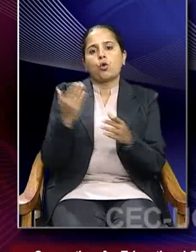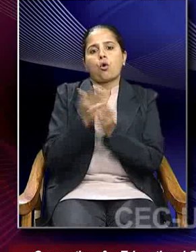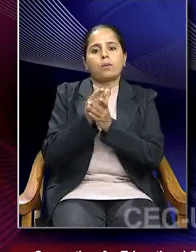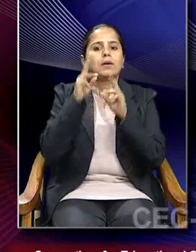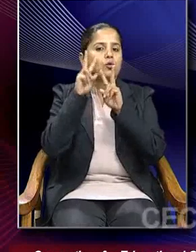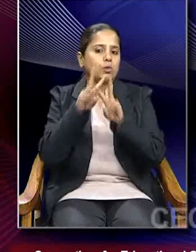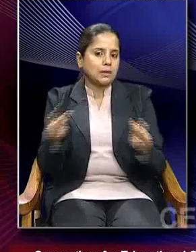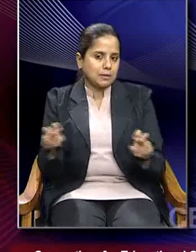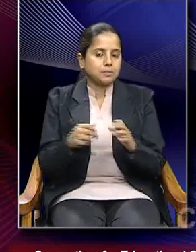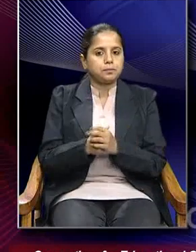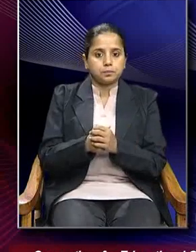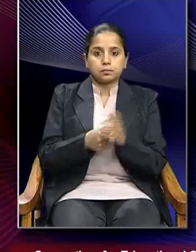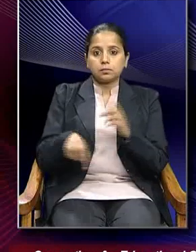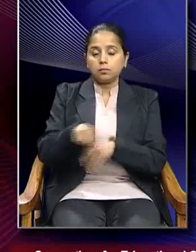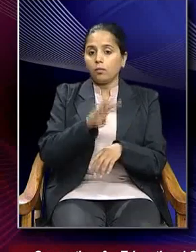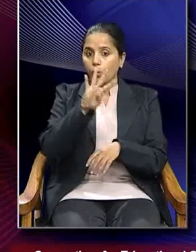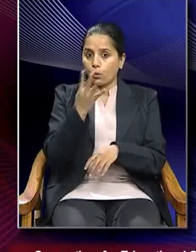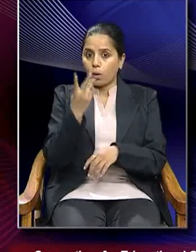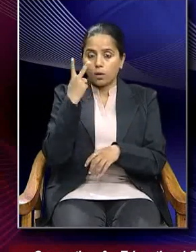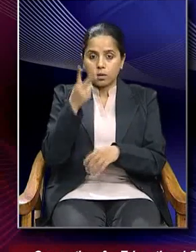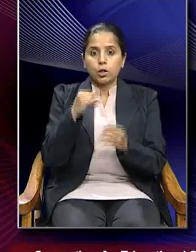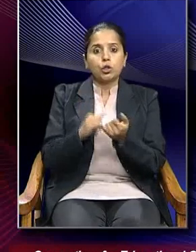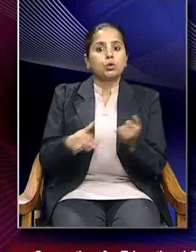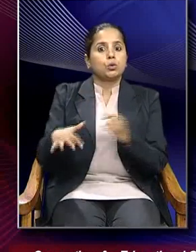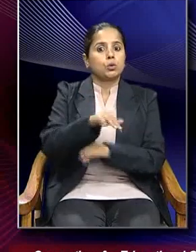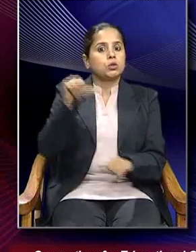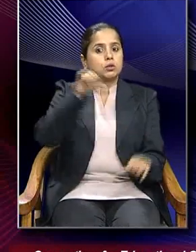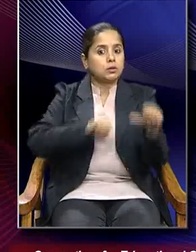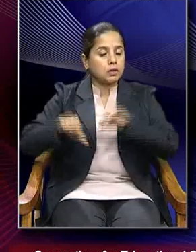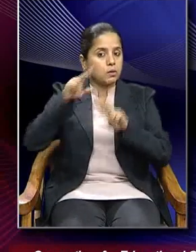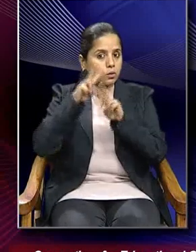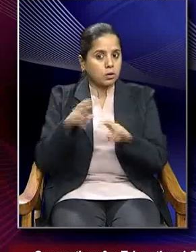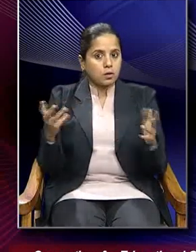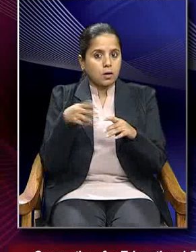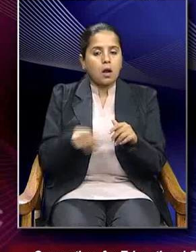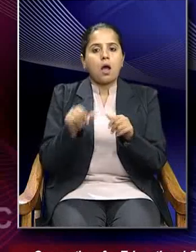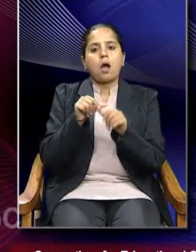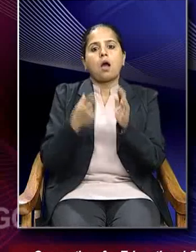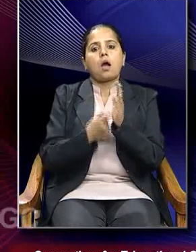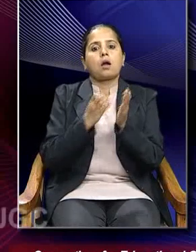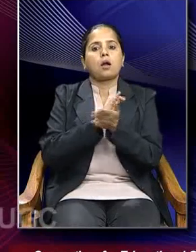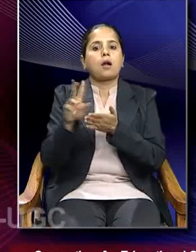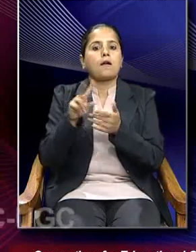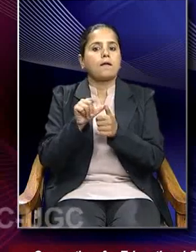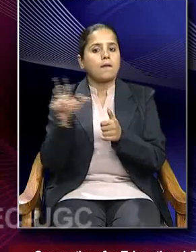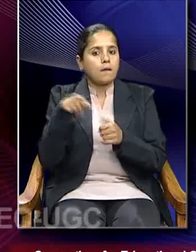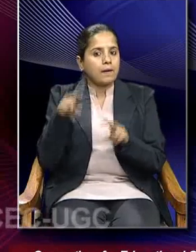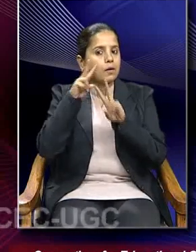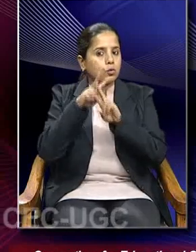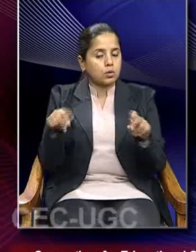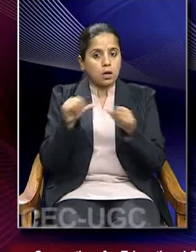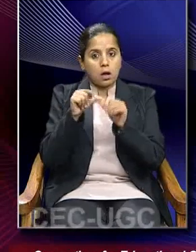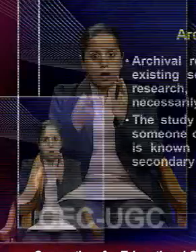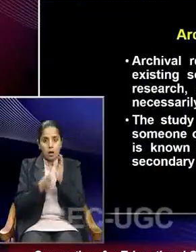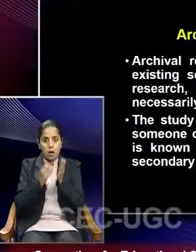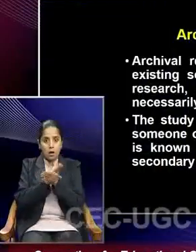research. The fourth type of social science research is archival research. Now, archival